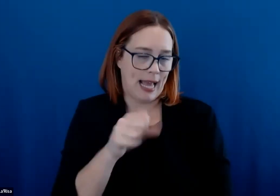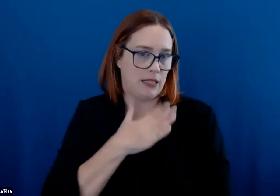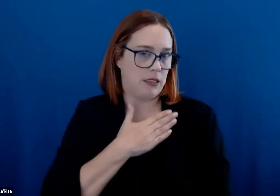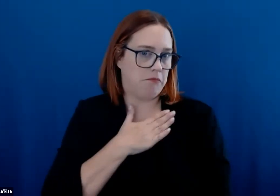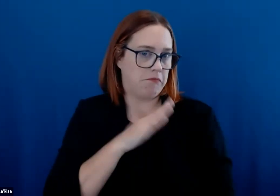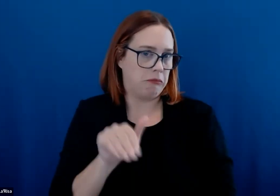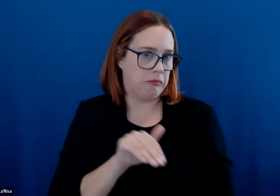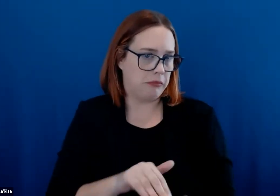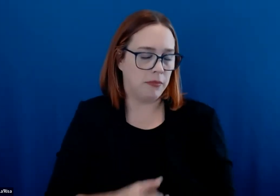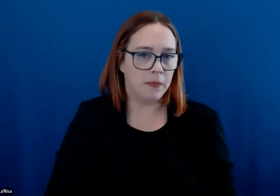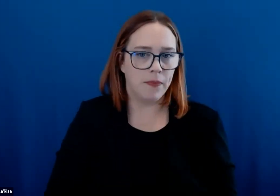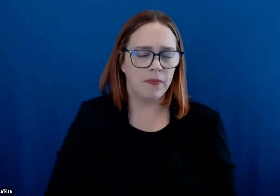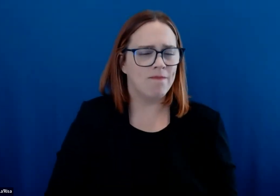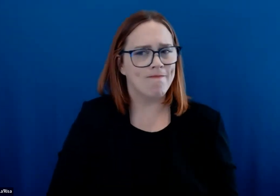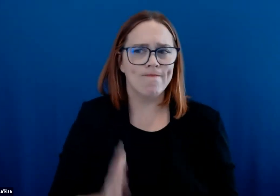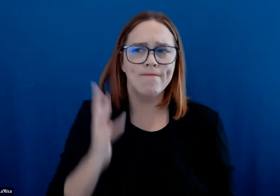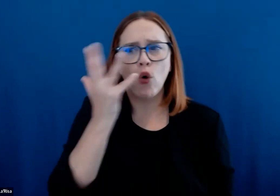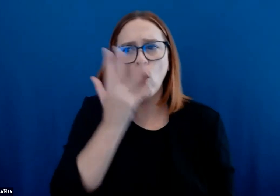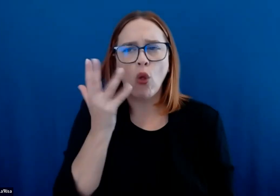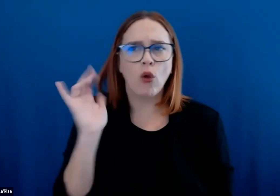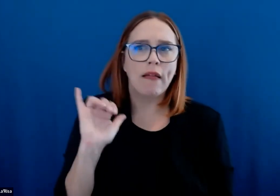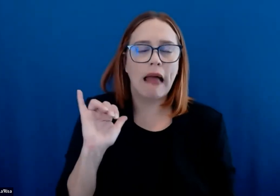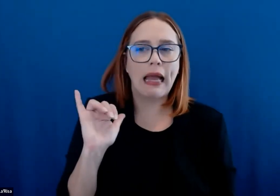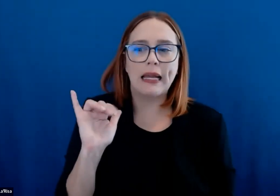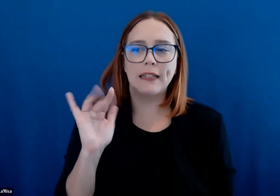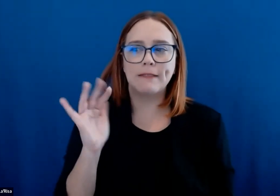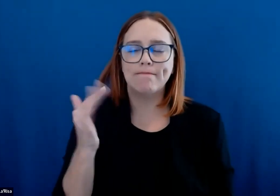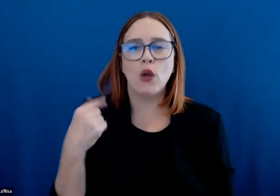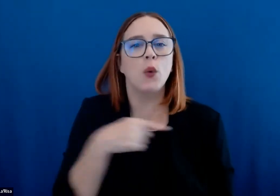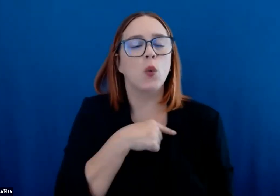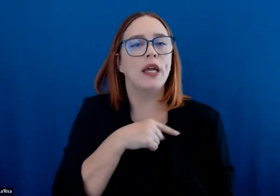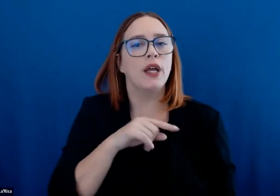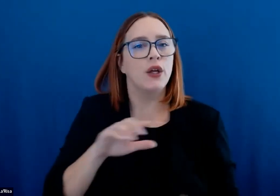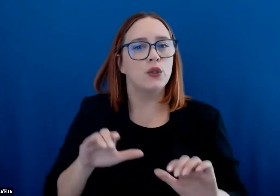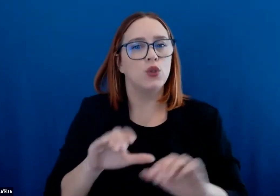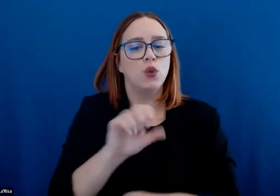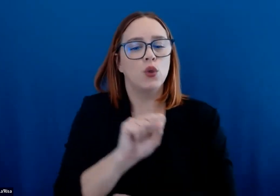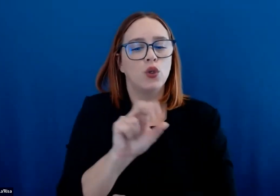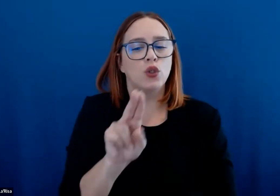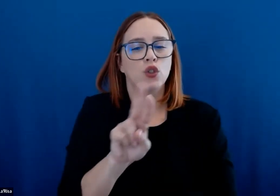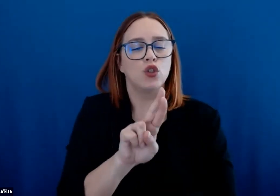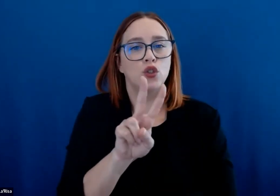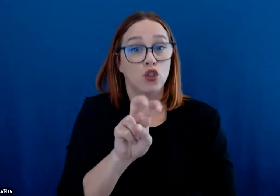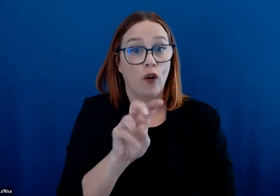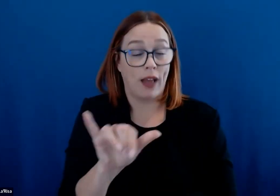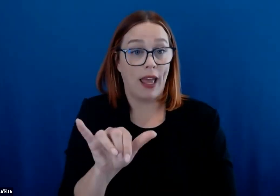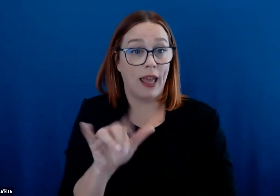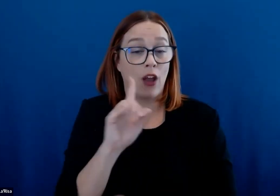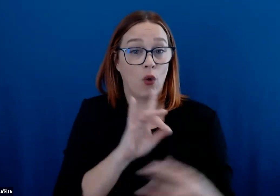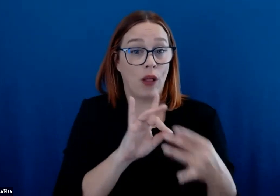like? We do a survey in employment